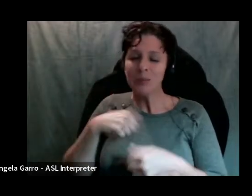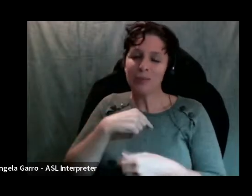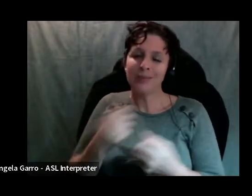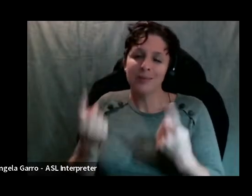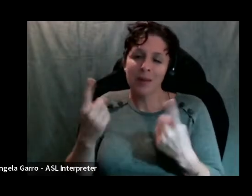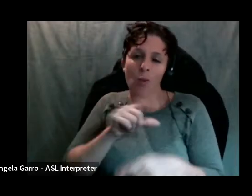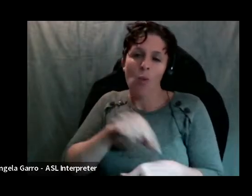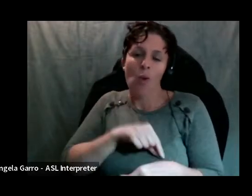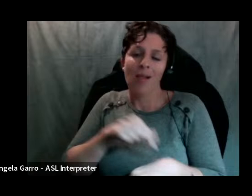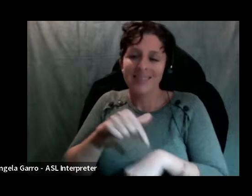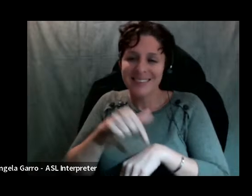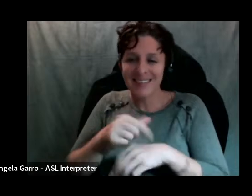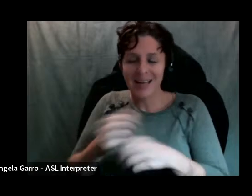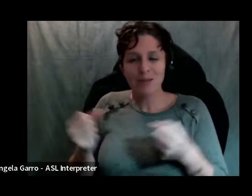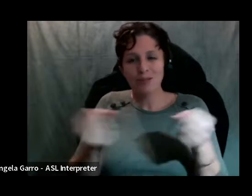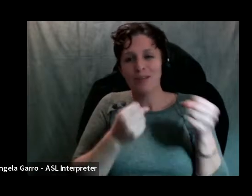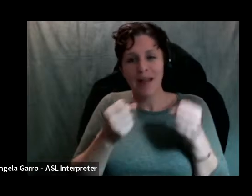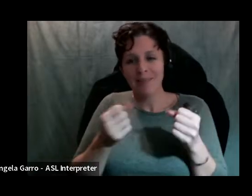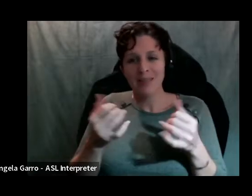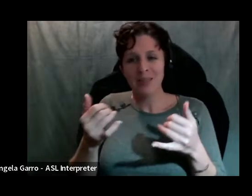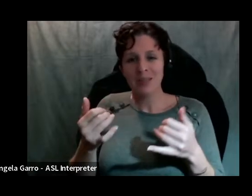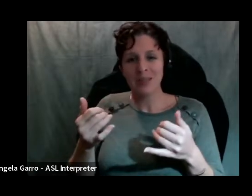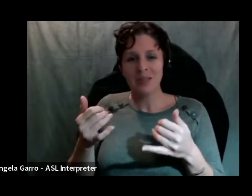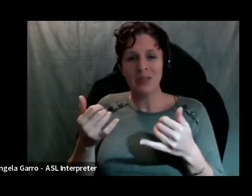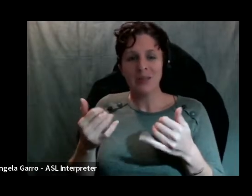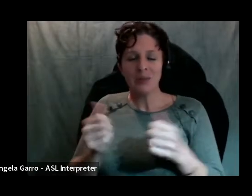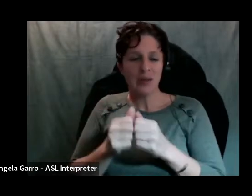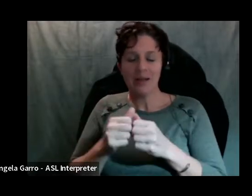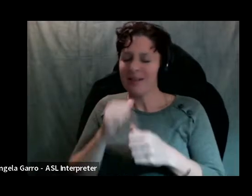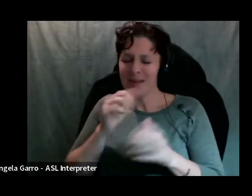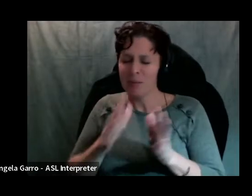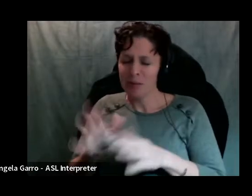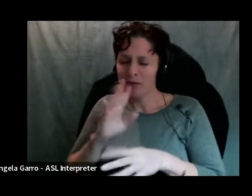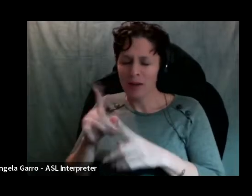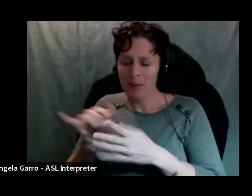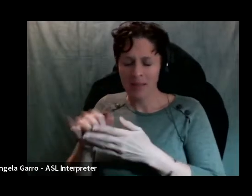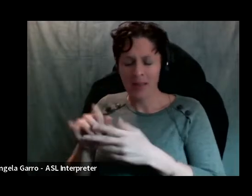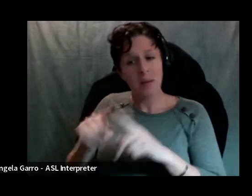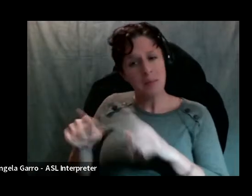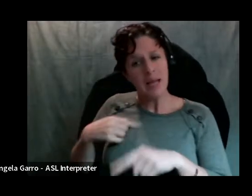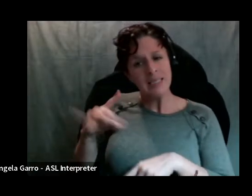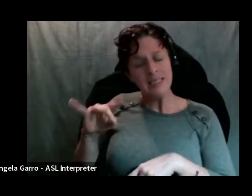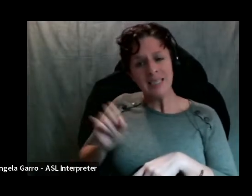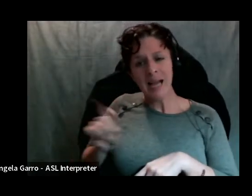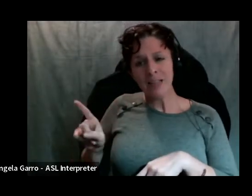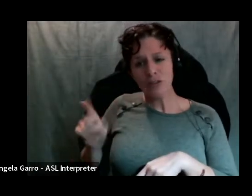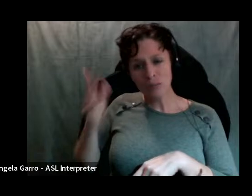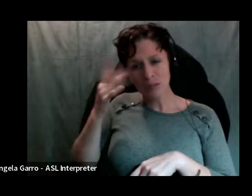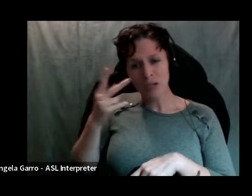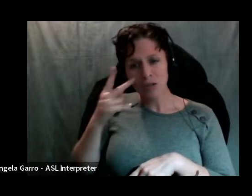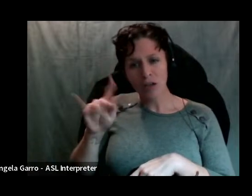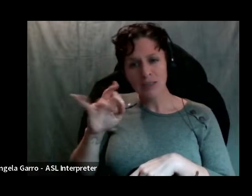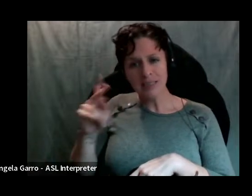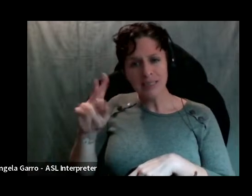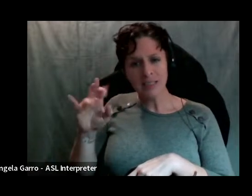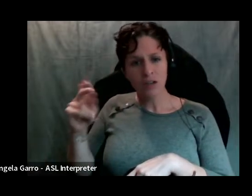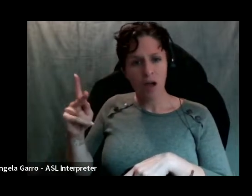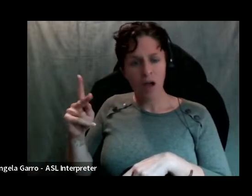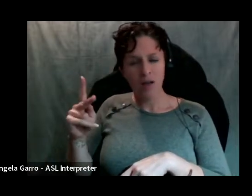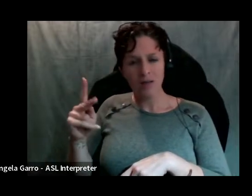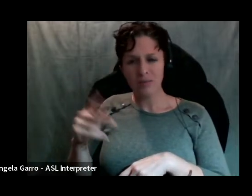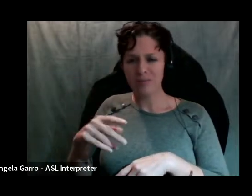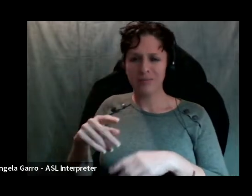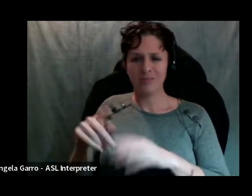driving together. Again, I wasn't preparing to talk about that, but I did ask her because I saw on TikTok there was trending this Bin